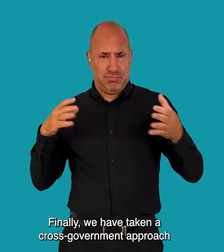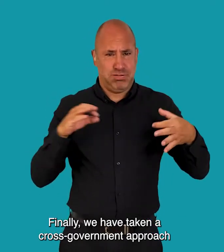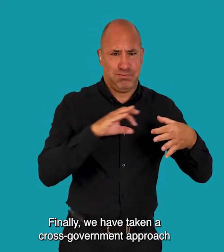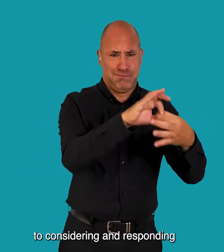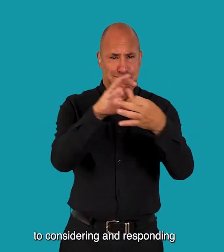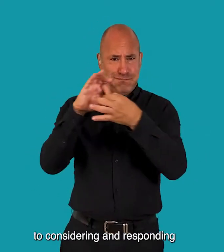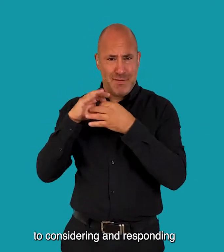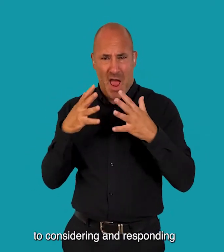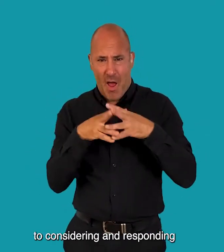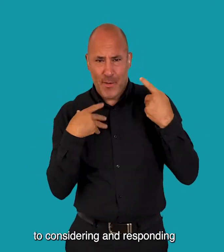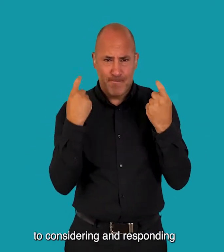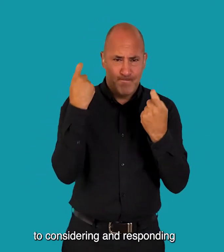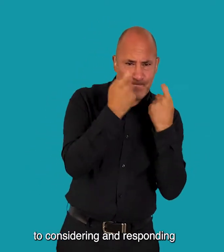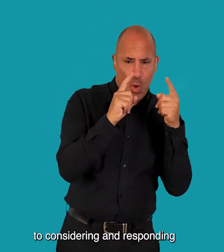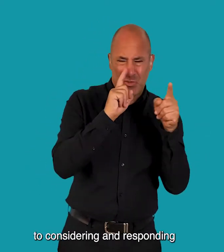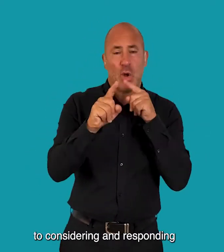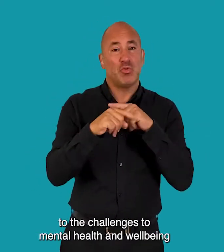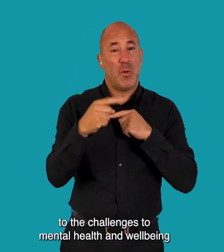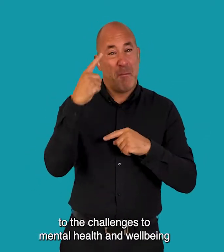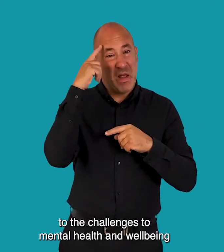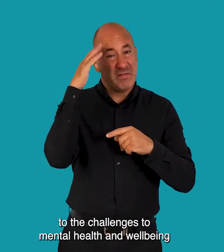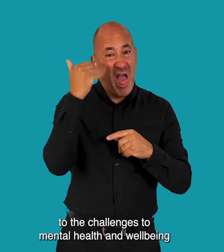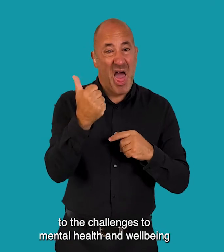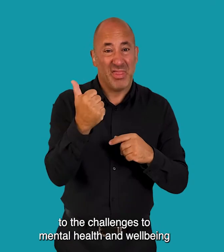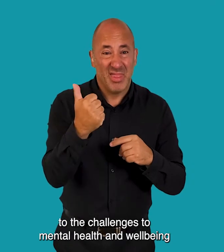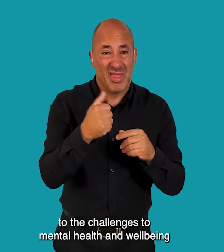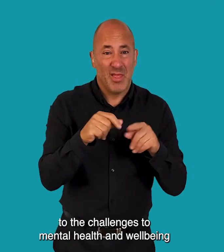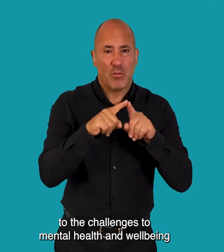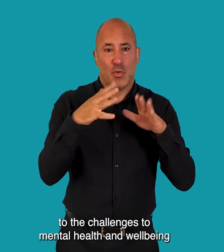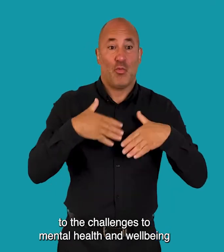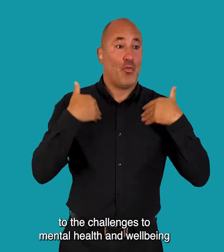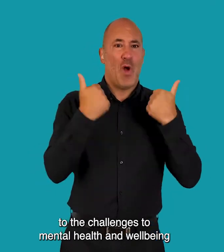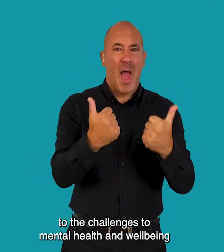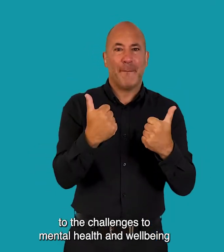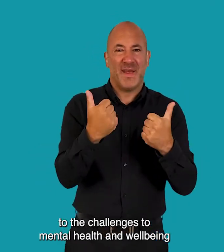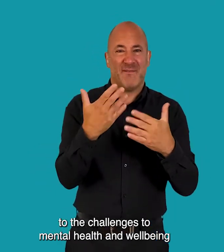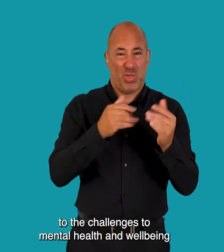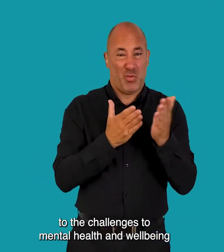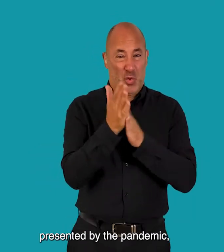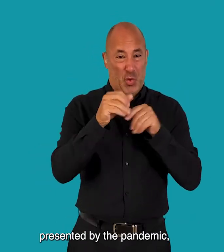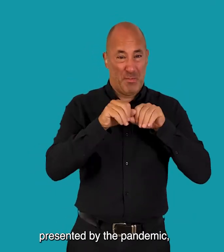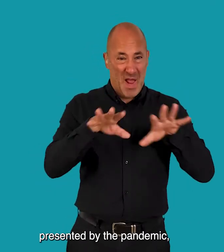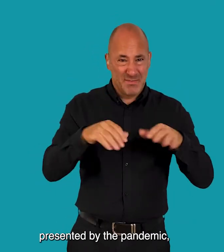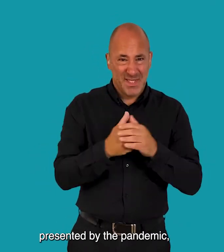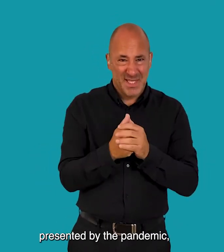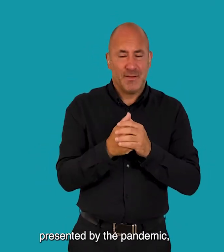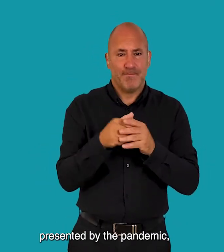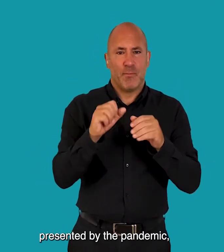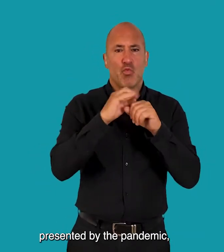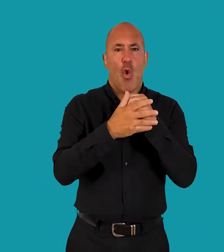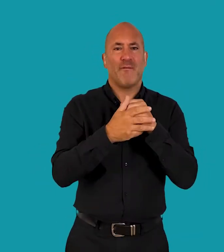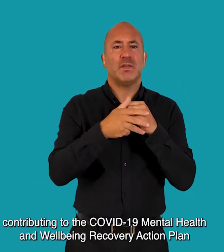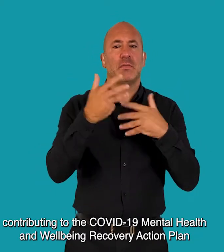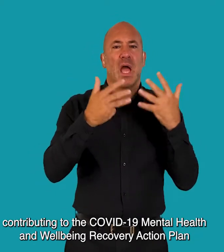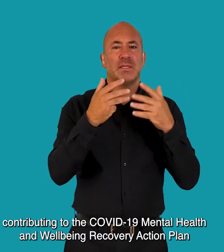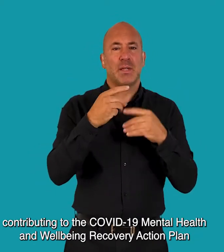approach to considering and responding to the challenges to mental health and well-being presented by the pandemic, contributing